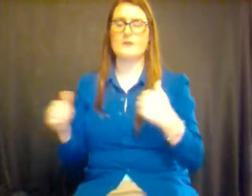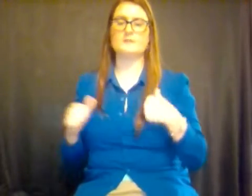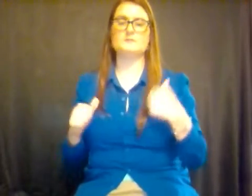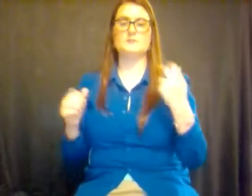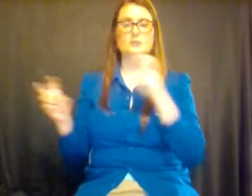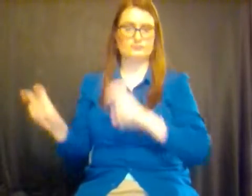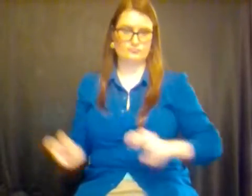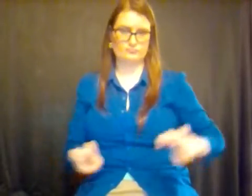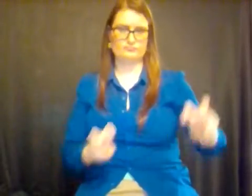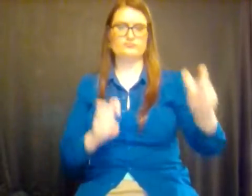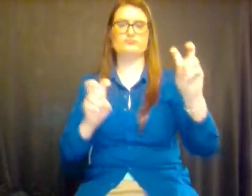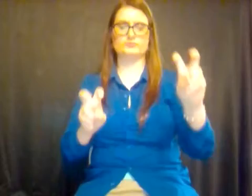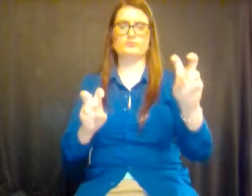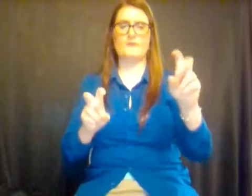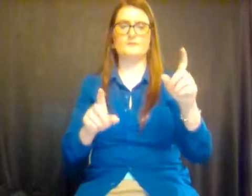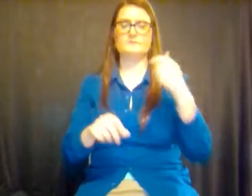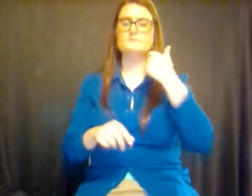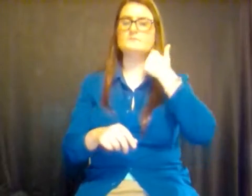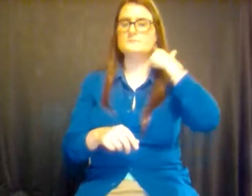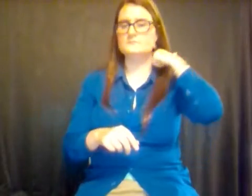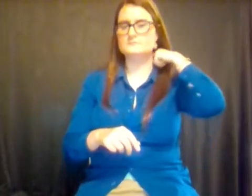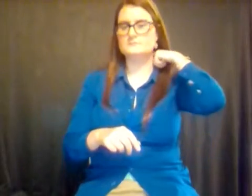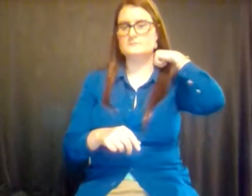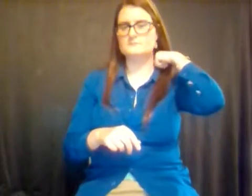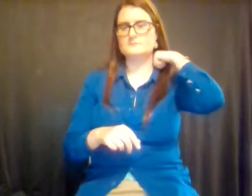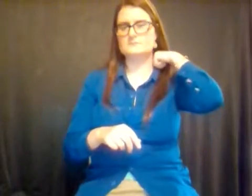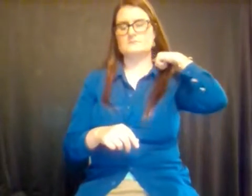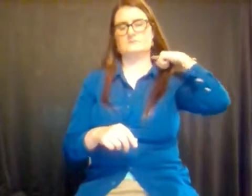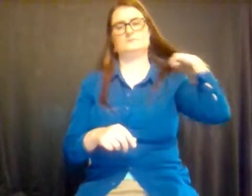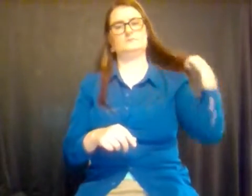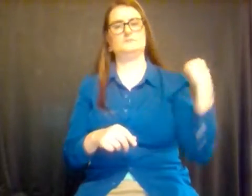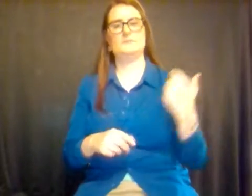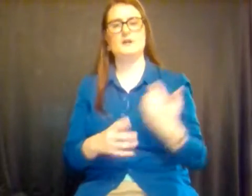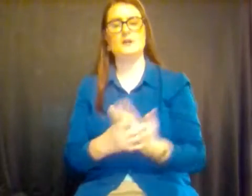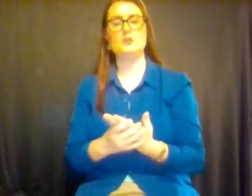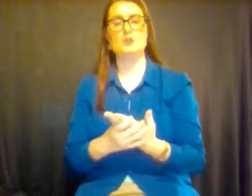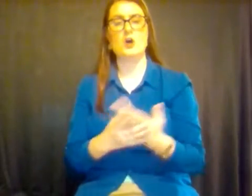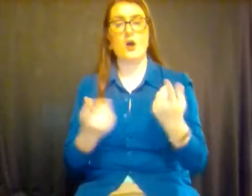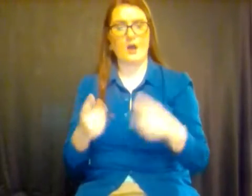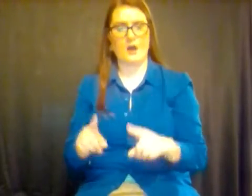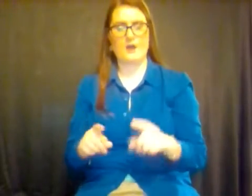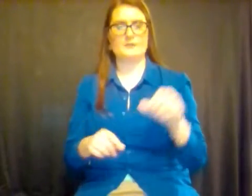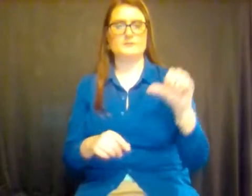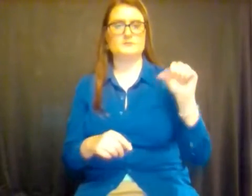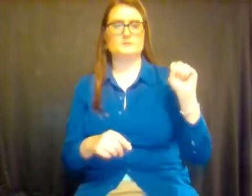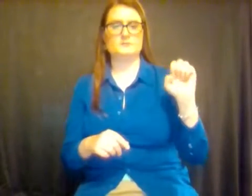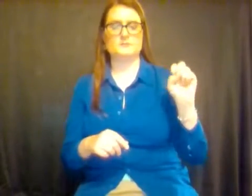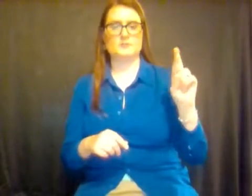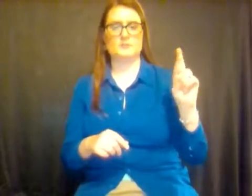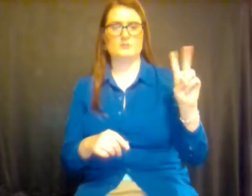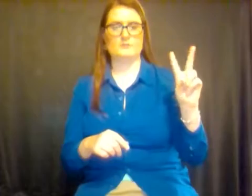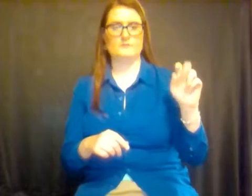until nightfall, and then Jacob sent Leah and Rachel and their 11 sons after the servants. Jacob was all alone in the camp,